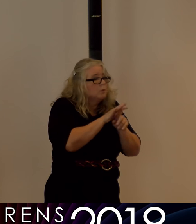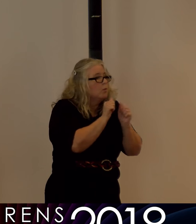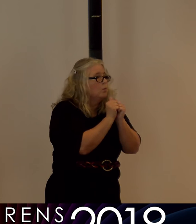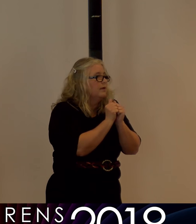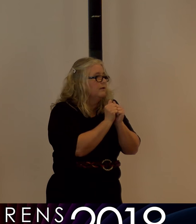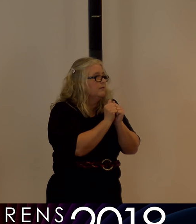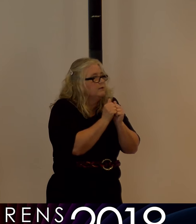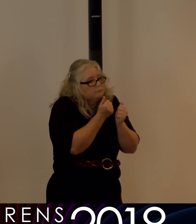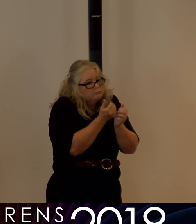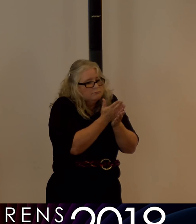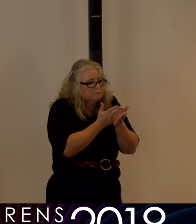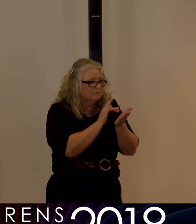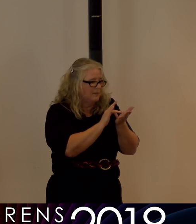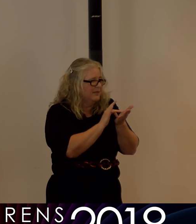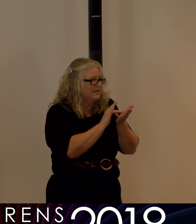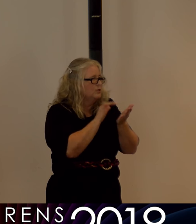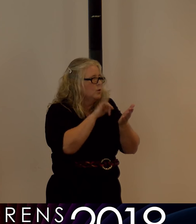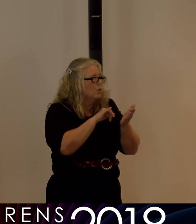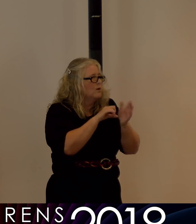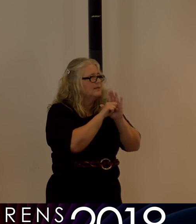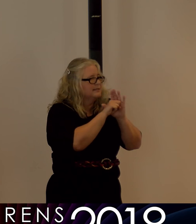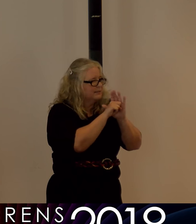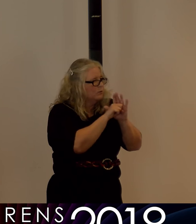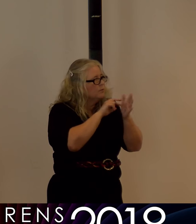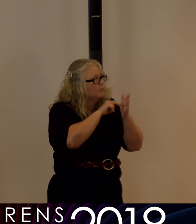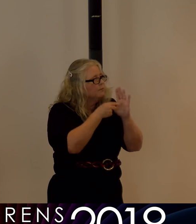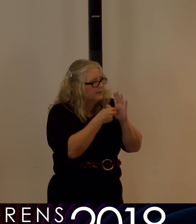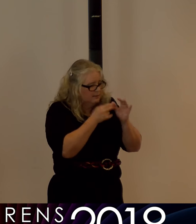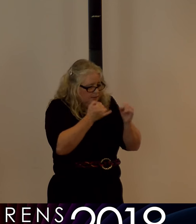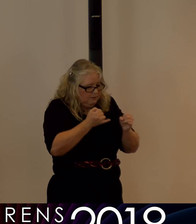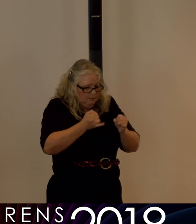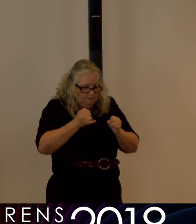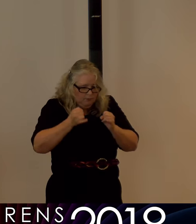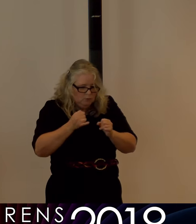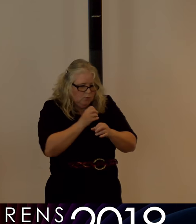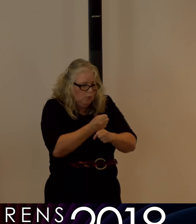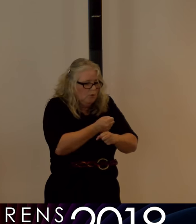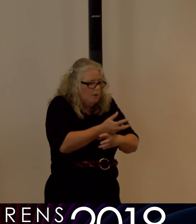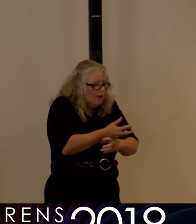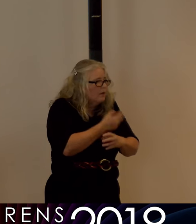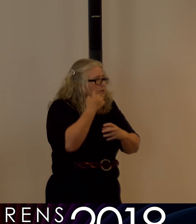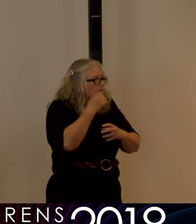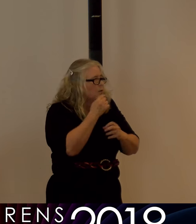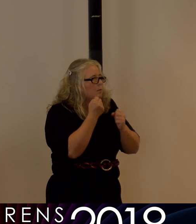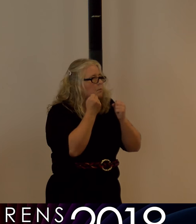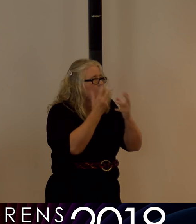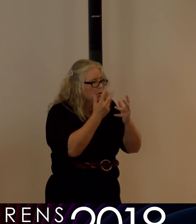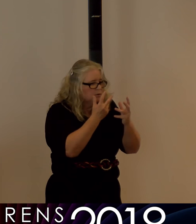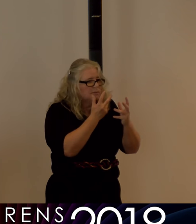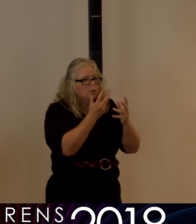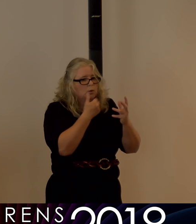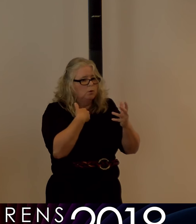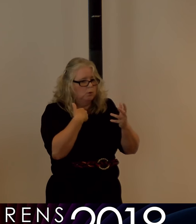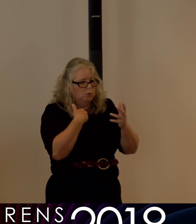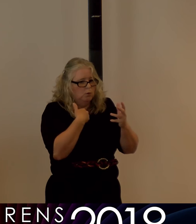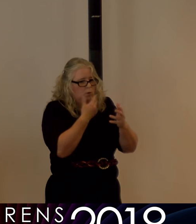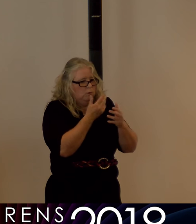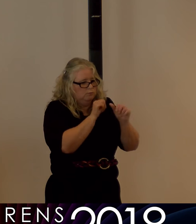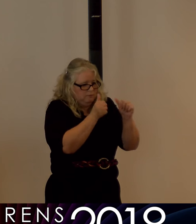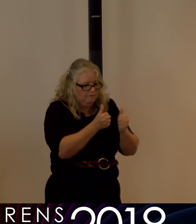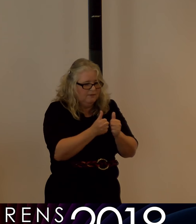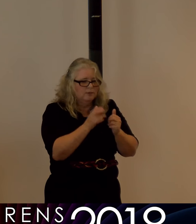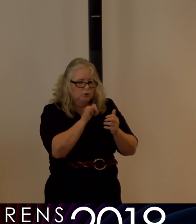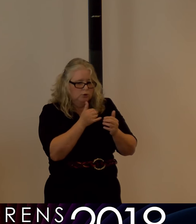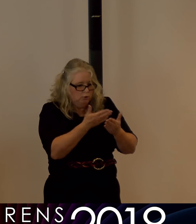syndrome just means individual cause for multiple features that present in people, okay? So back